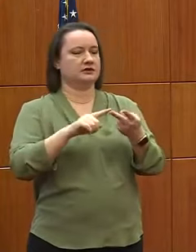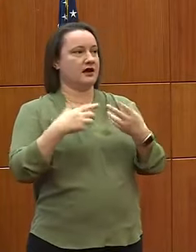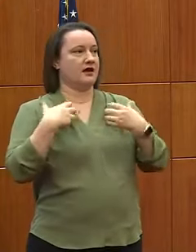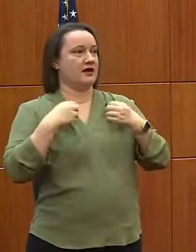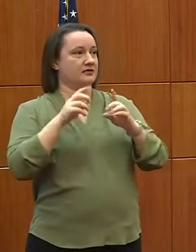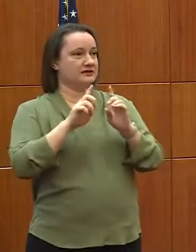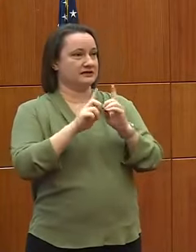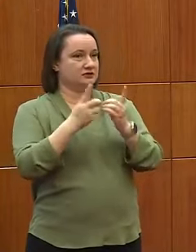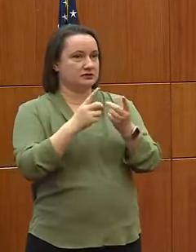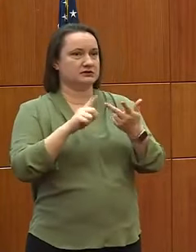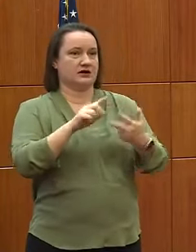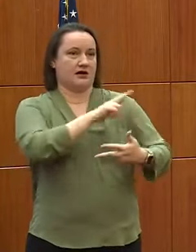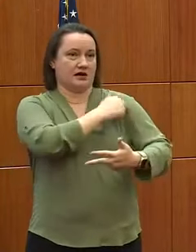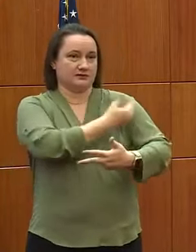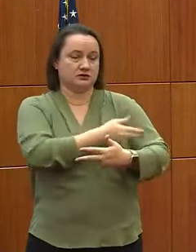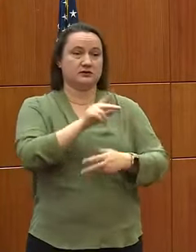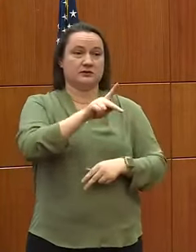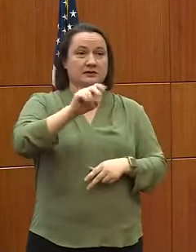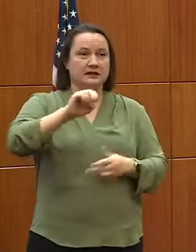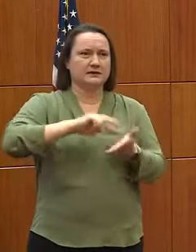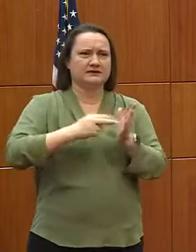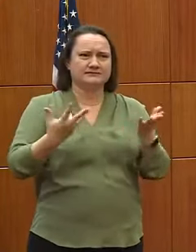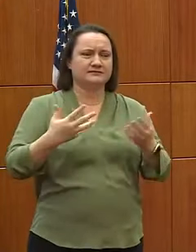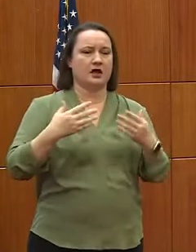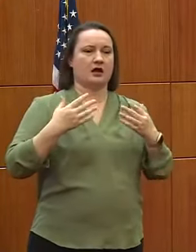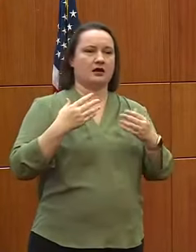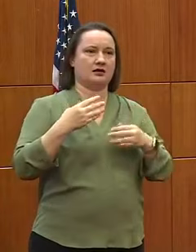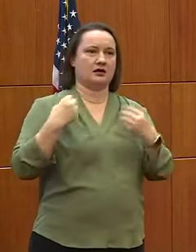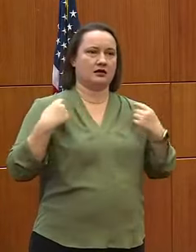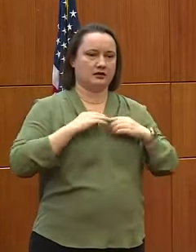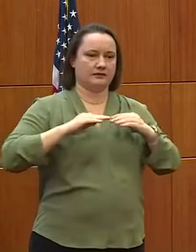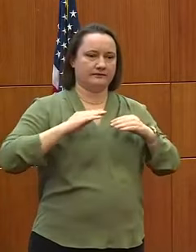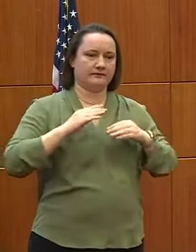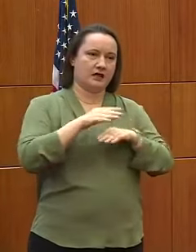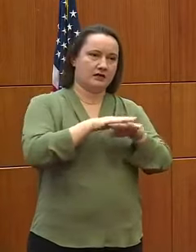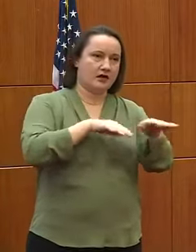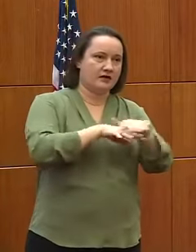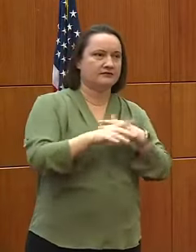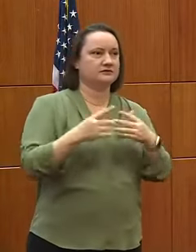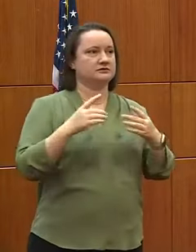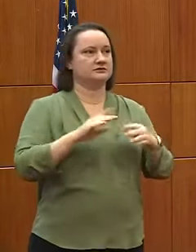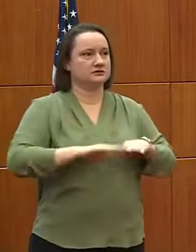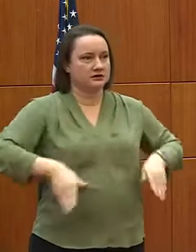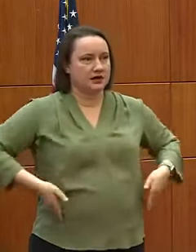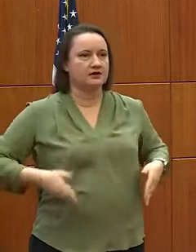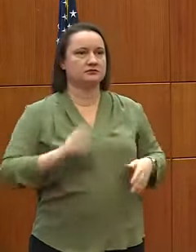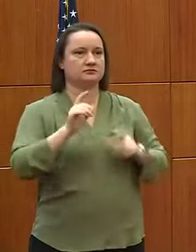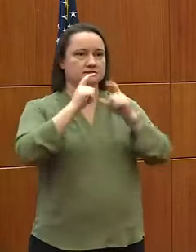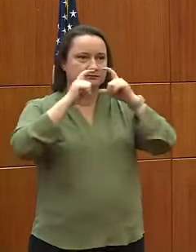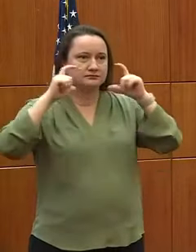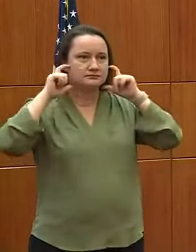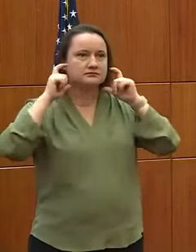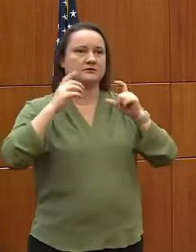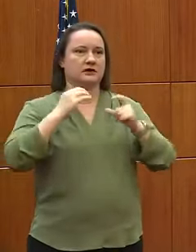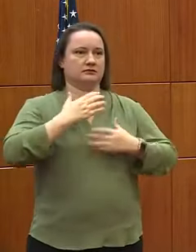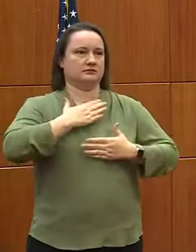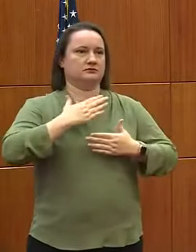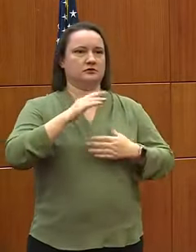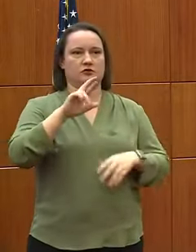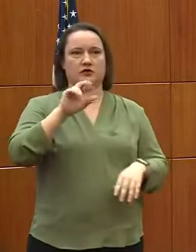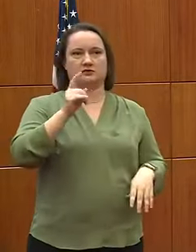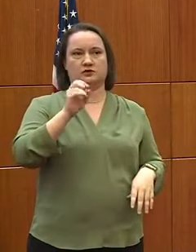This includes gloves, gowns, face masks, and respirators. We